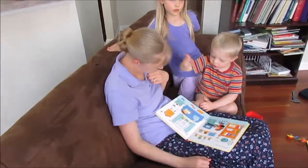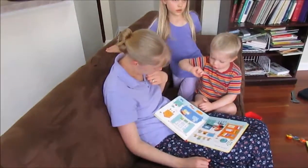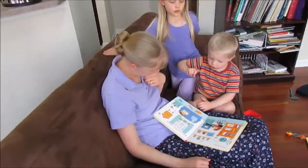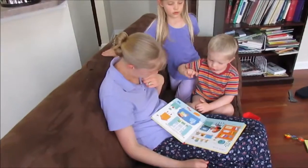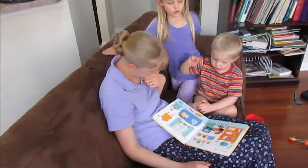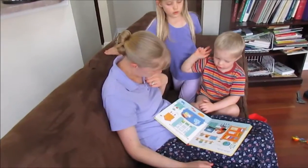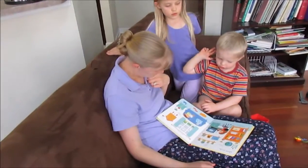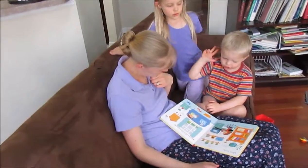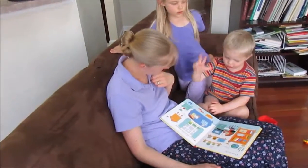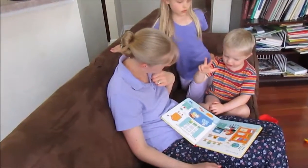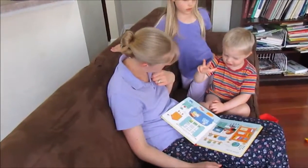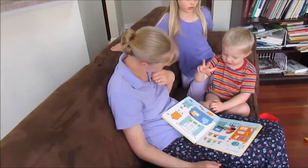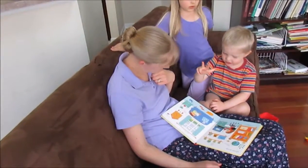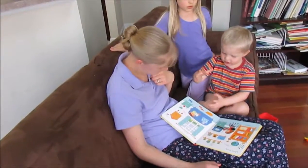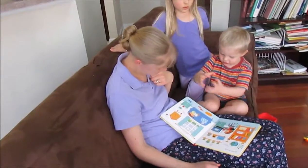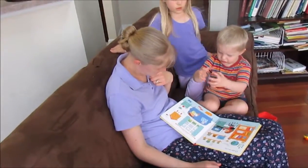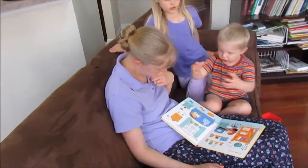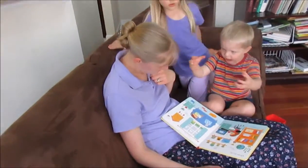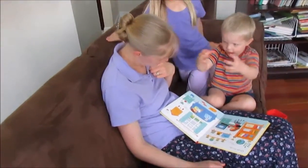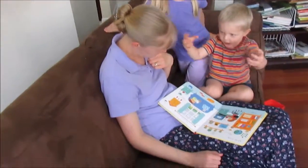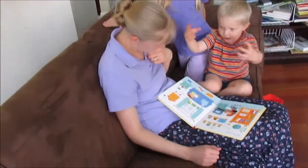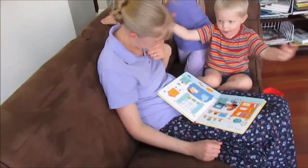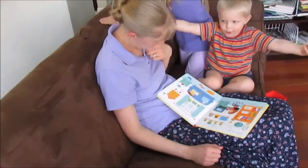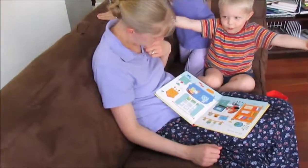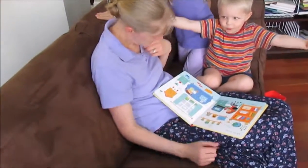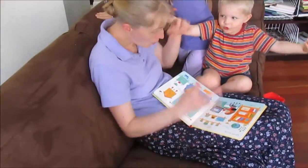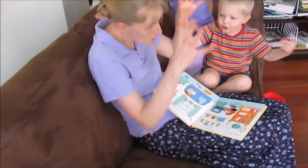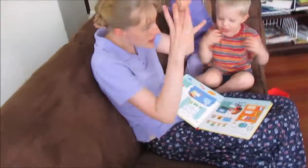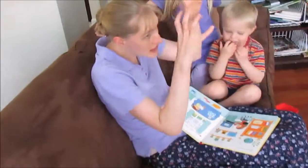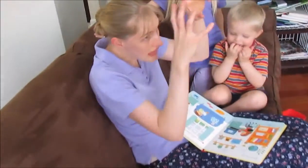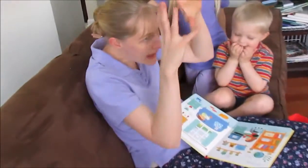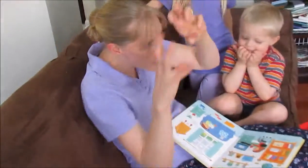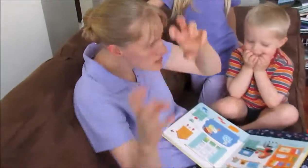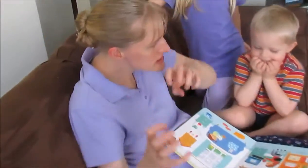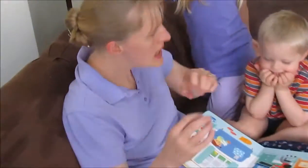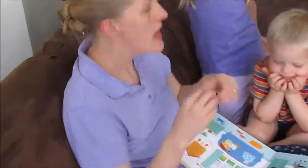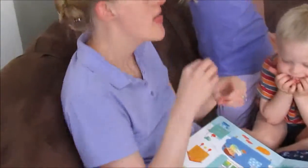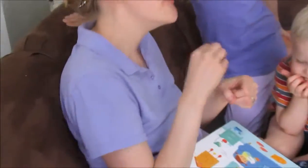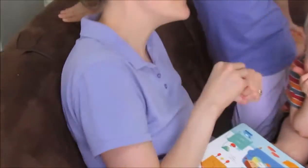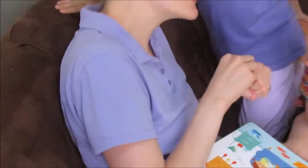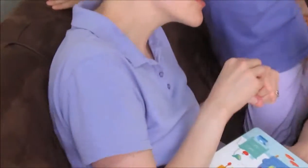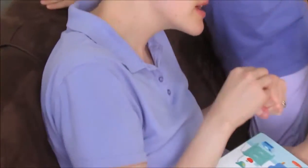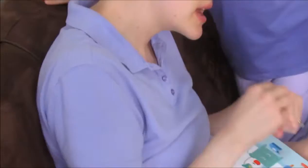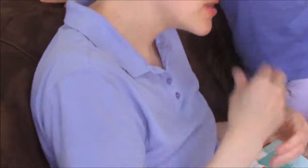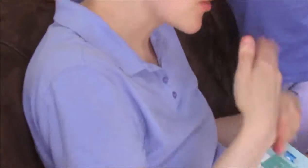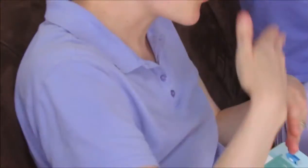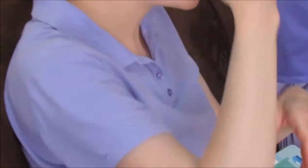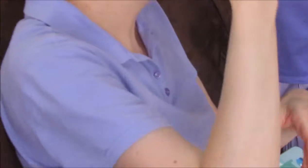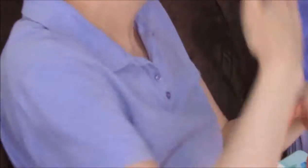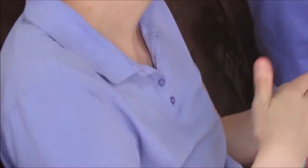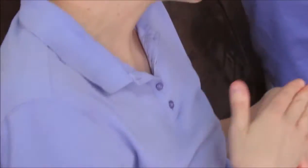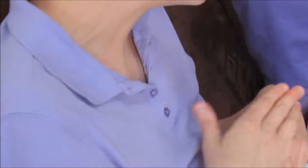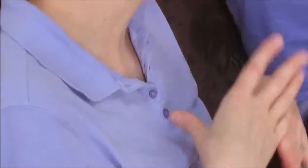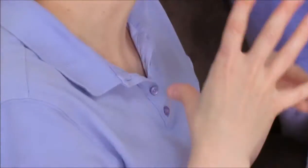Where's the rain? Oh, clouds? They're in the window. And they're